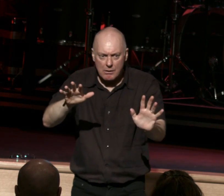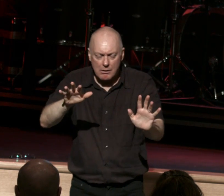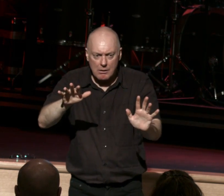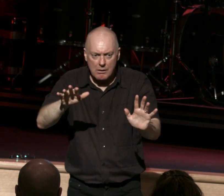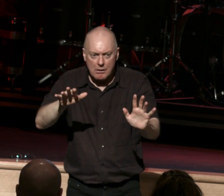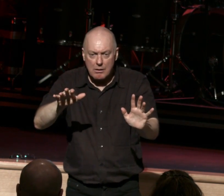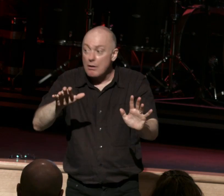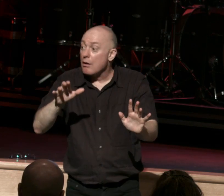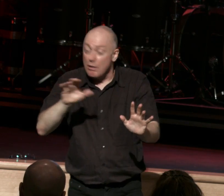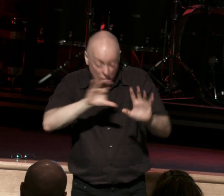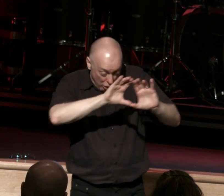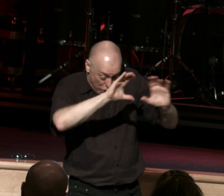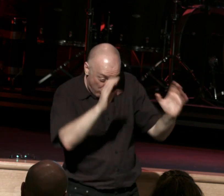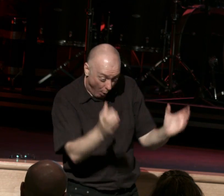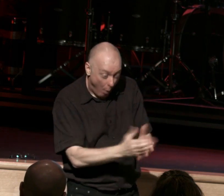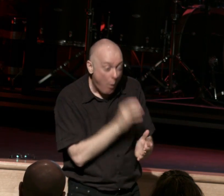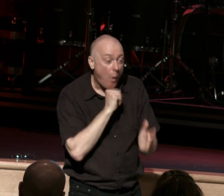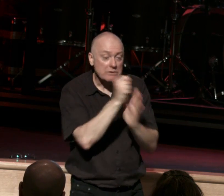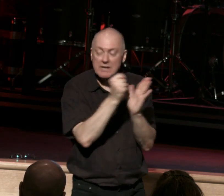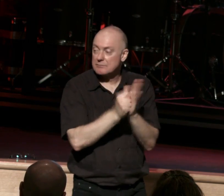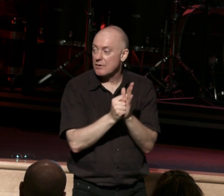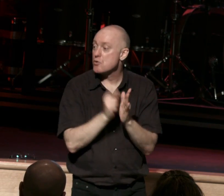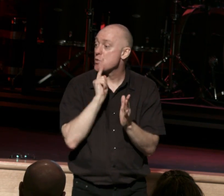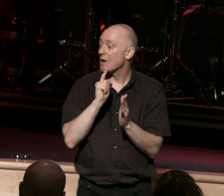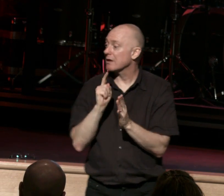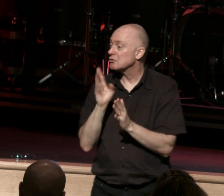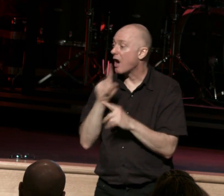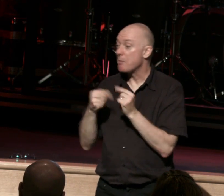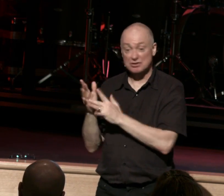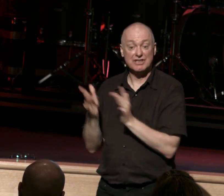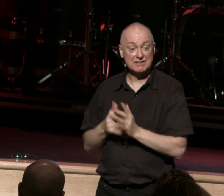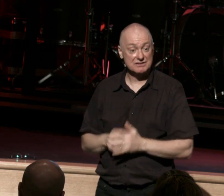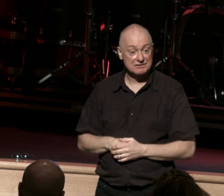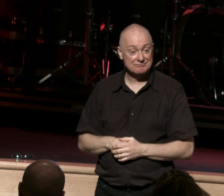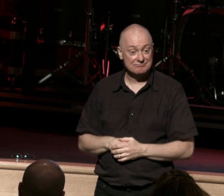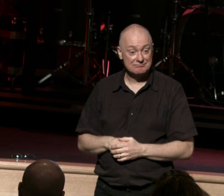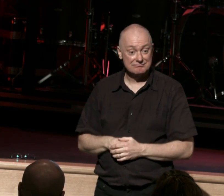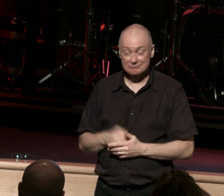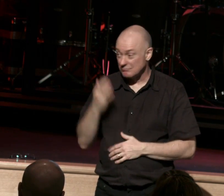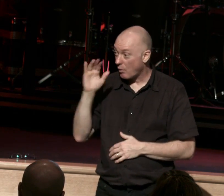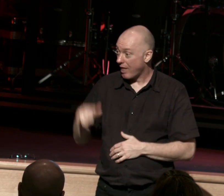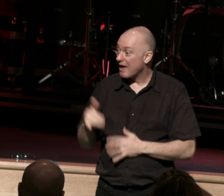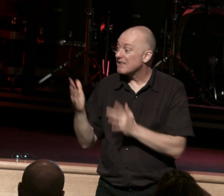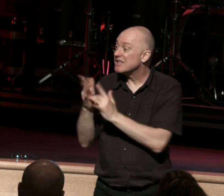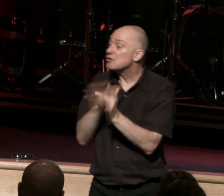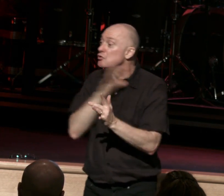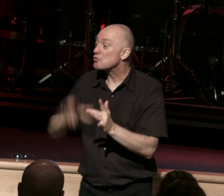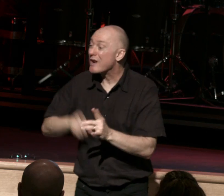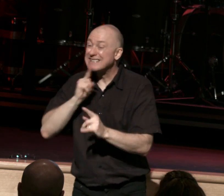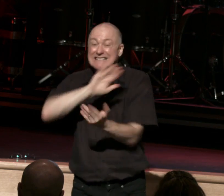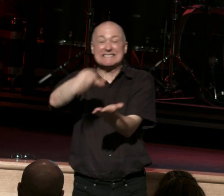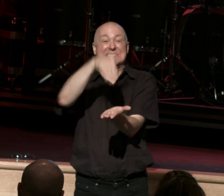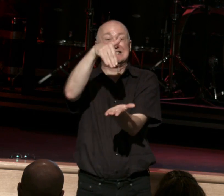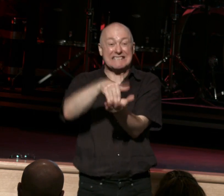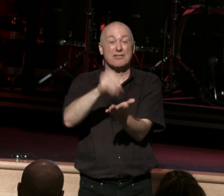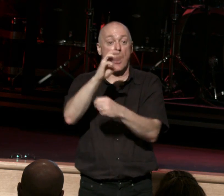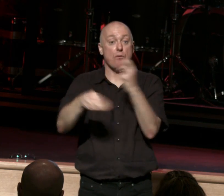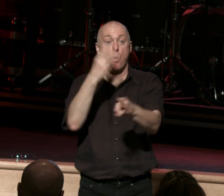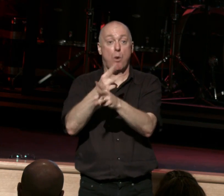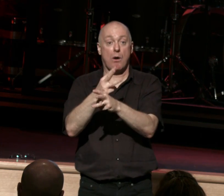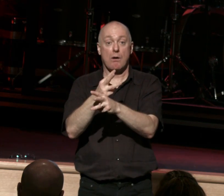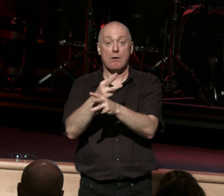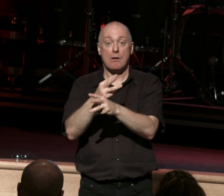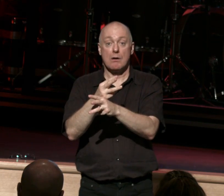look right here. The whole Old Testament ultimately points to Jesus Christ. And the whole New Testament is also pointing to Jesus Christ. Jesus Christ is the center of